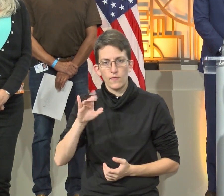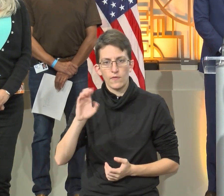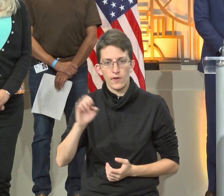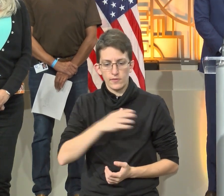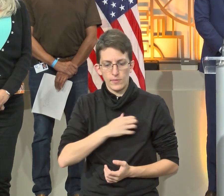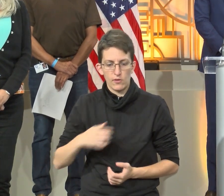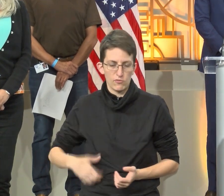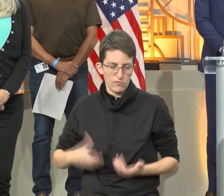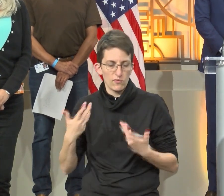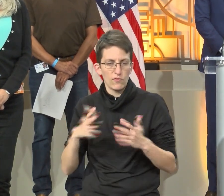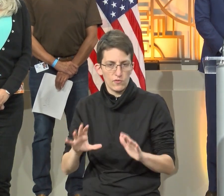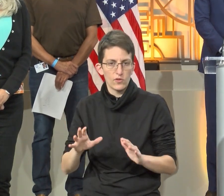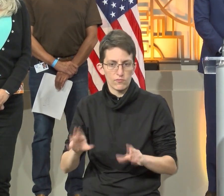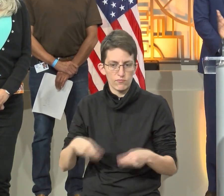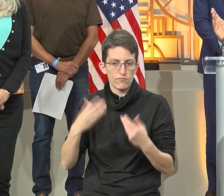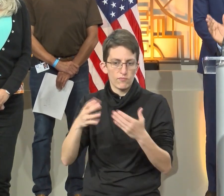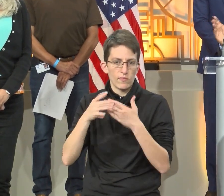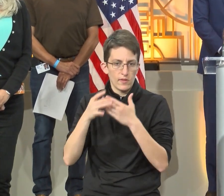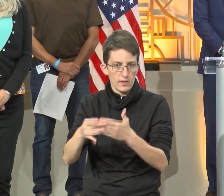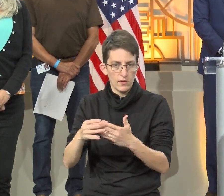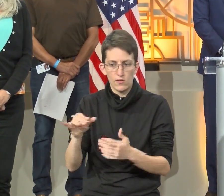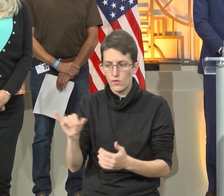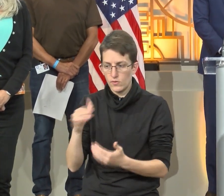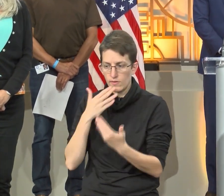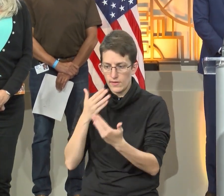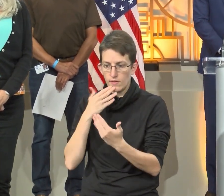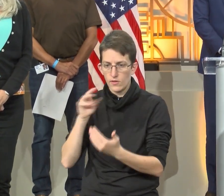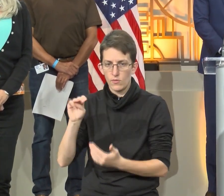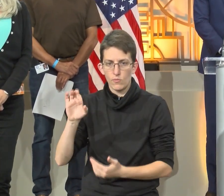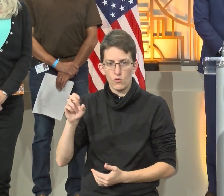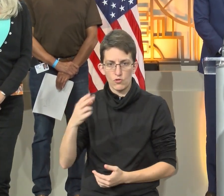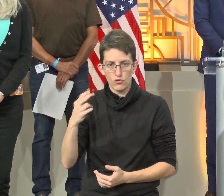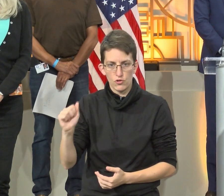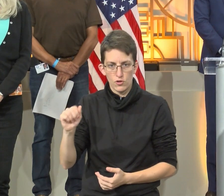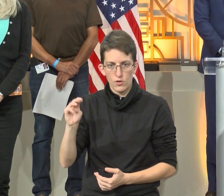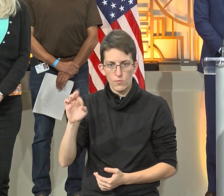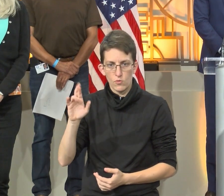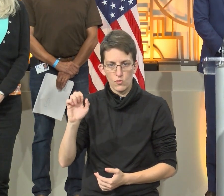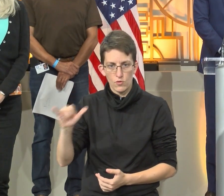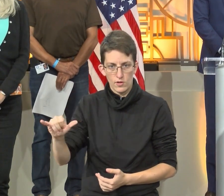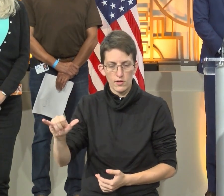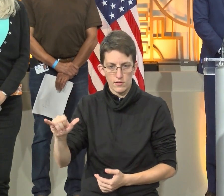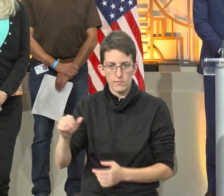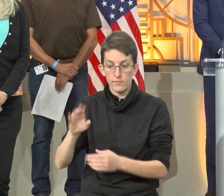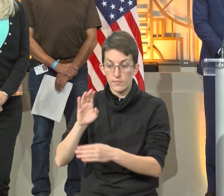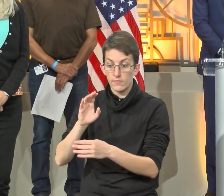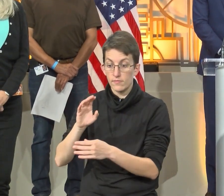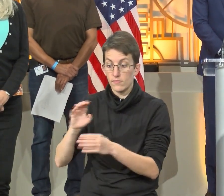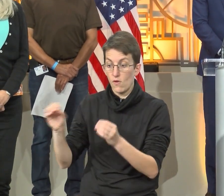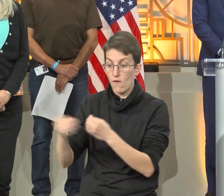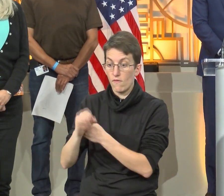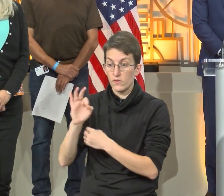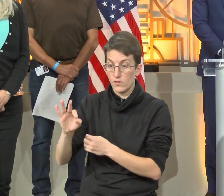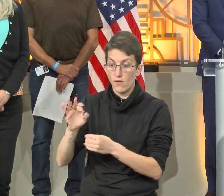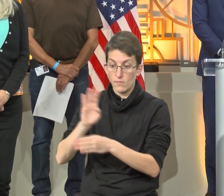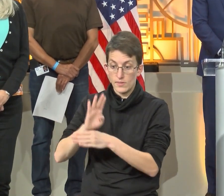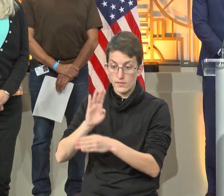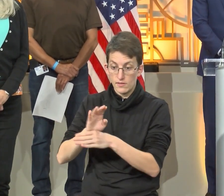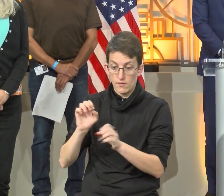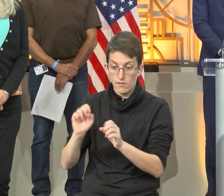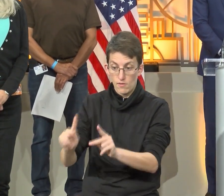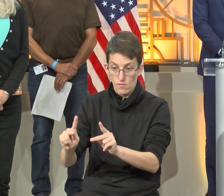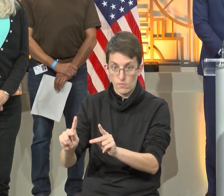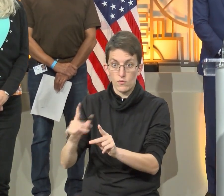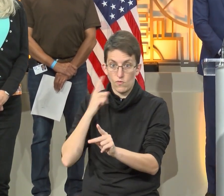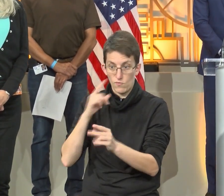initiative. I would also like to thank Director Marsha Murray of the Office of Business Opportunity again for leading the development of the Small Business Economic